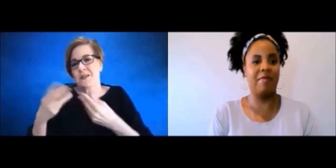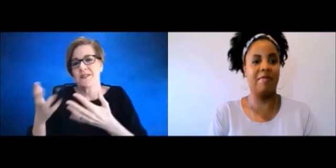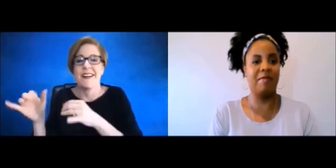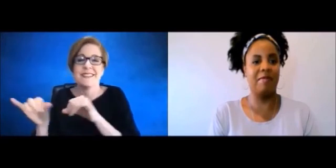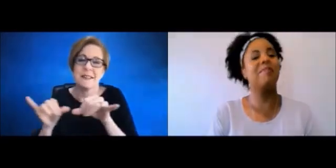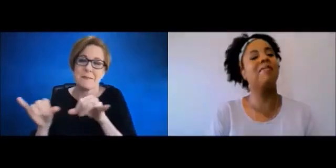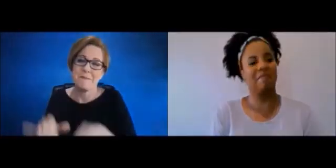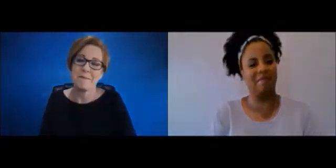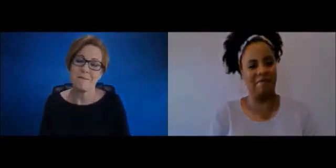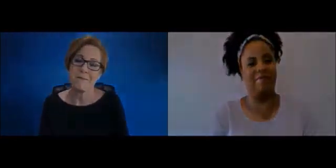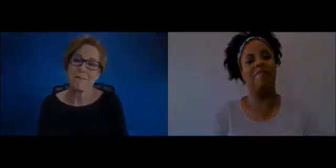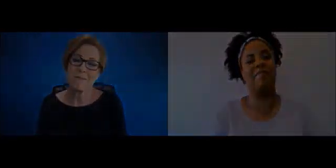newer interpreter.